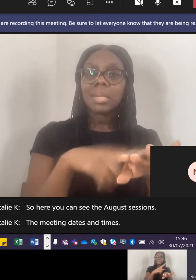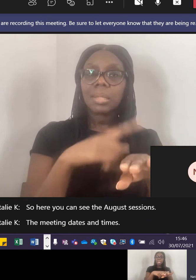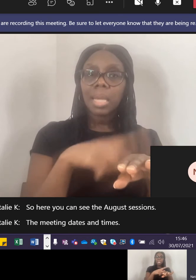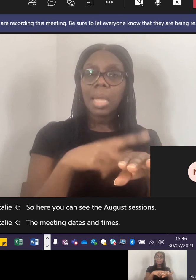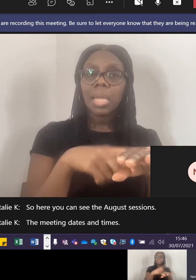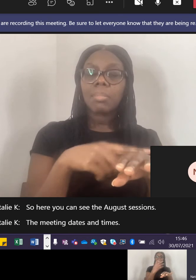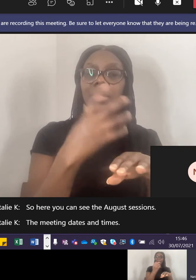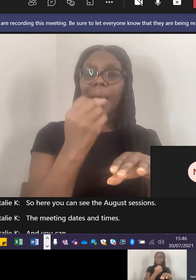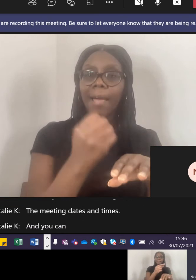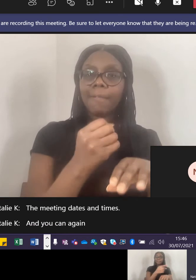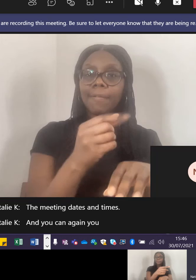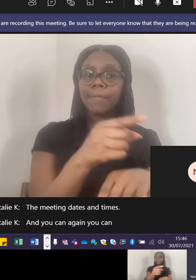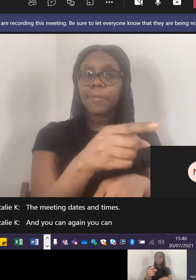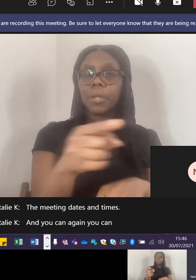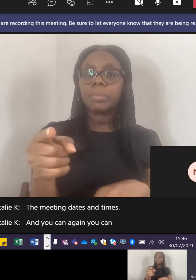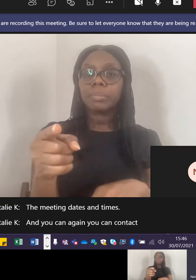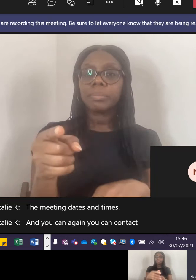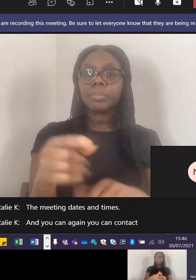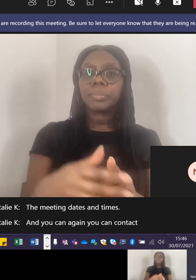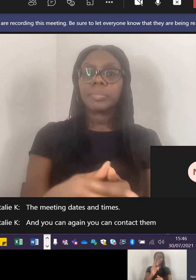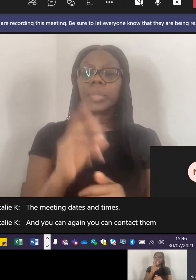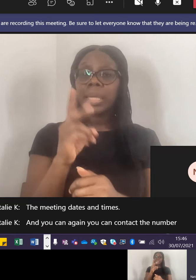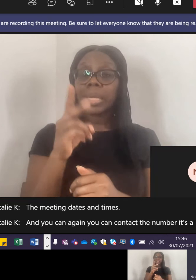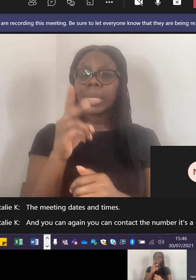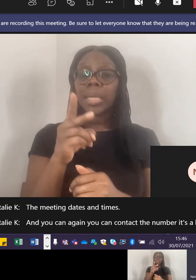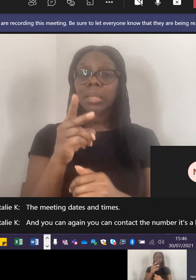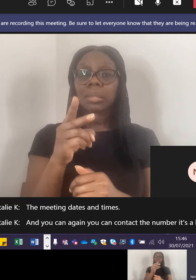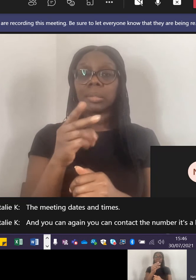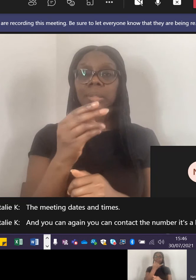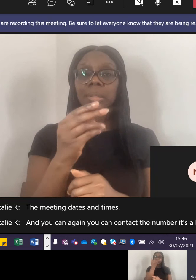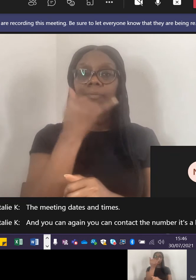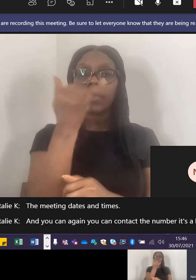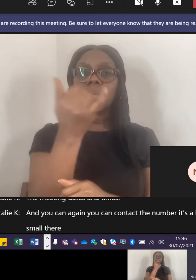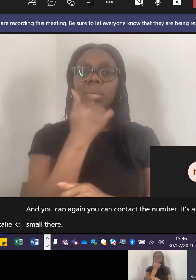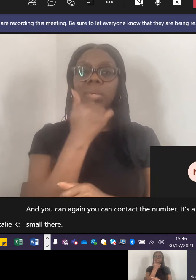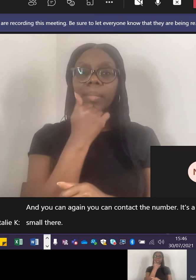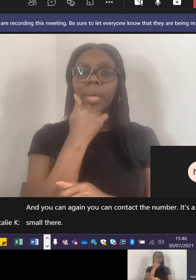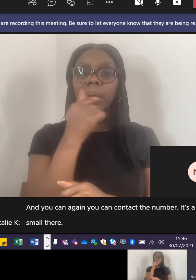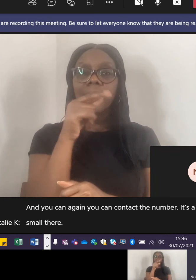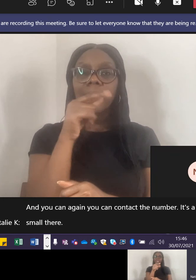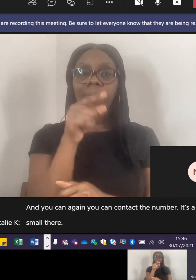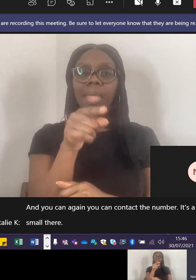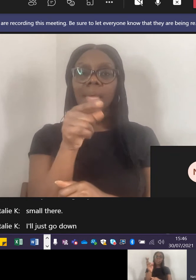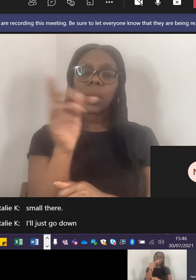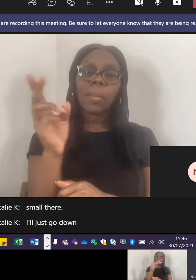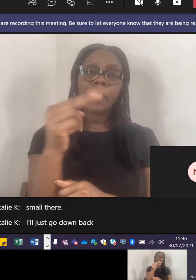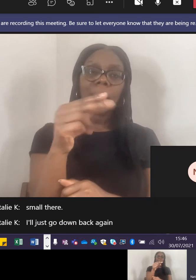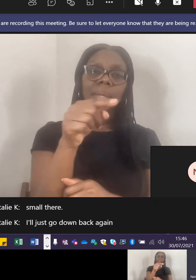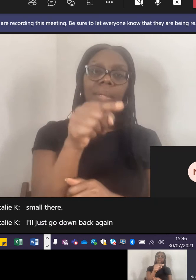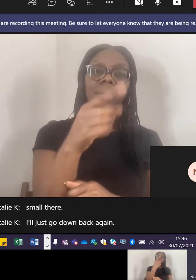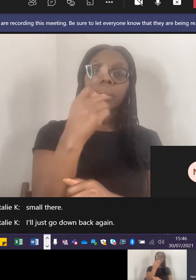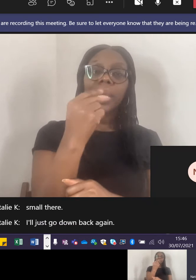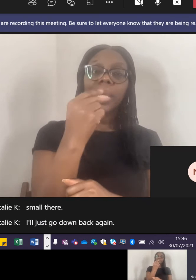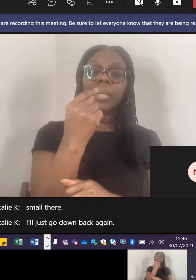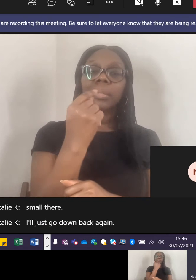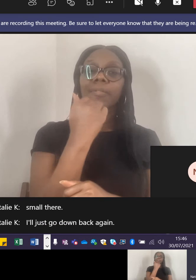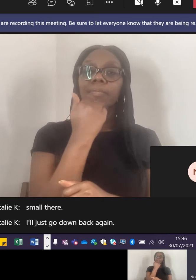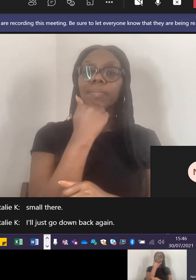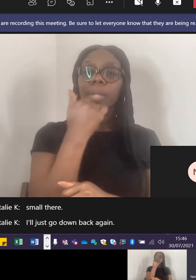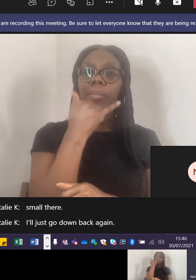and you can contact the number. It's a bit small there, but I'll just go back again.